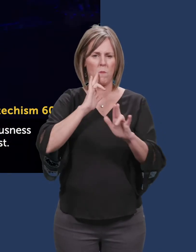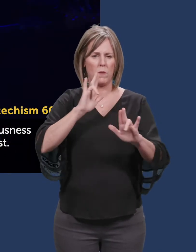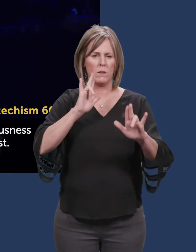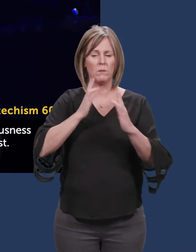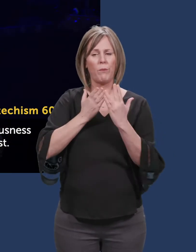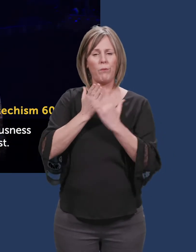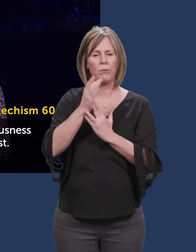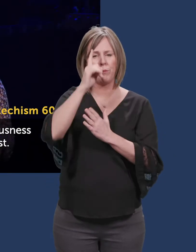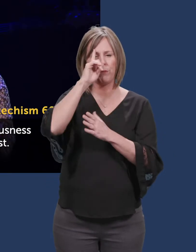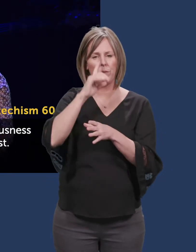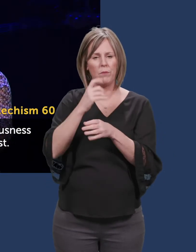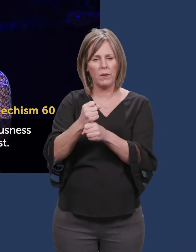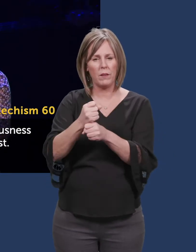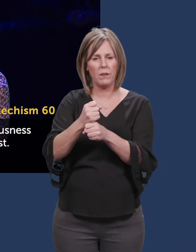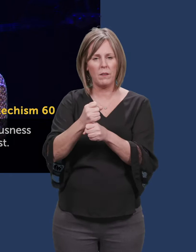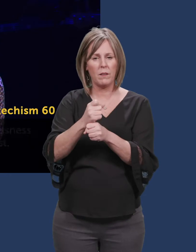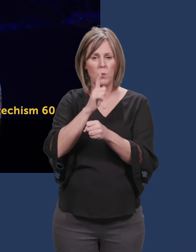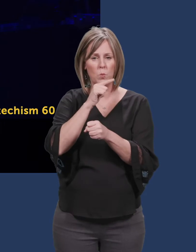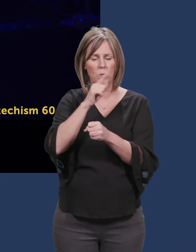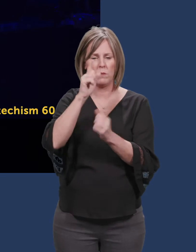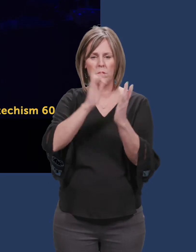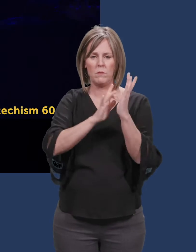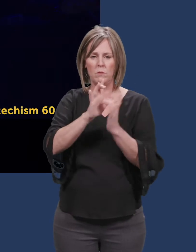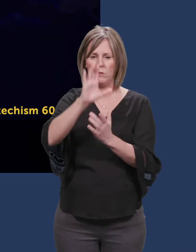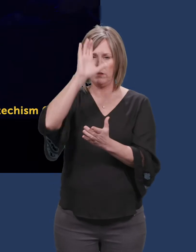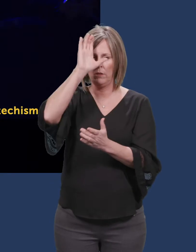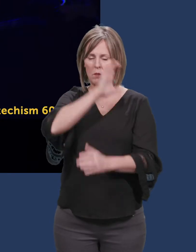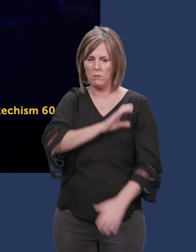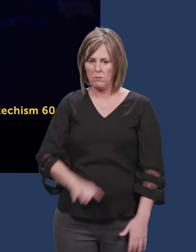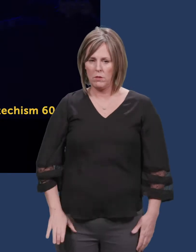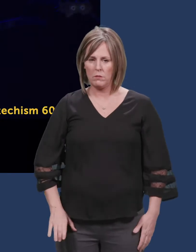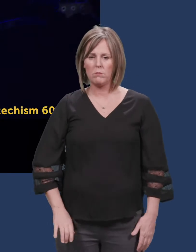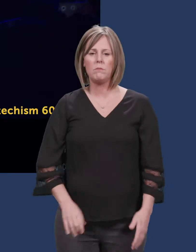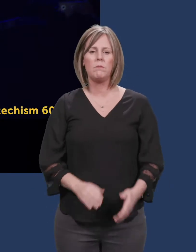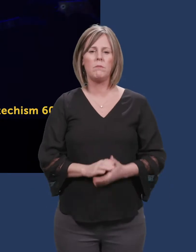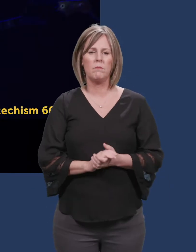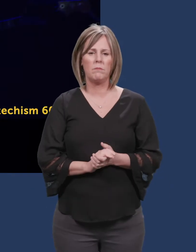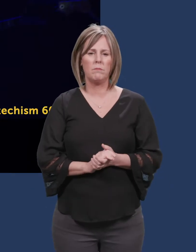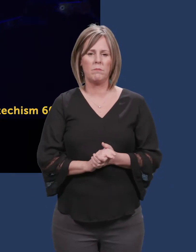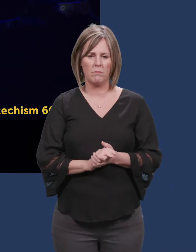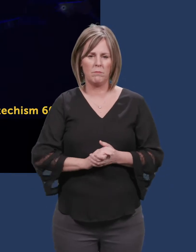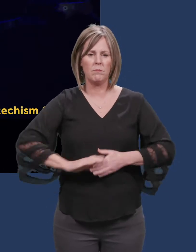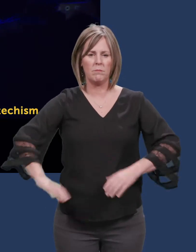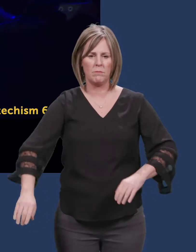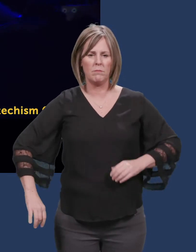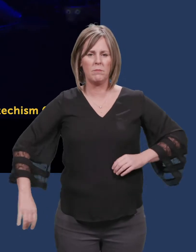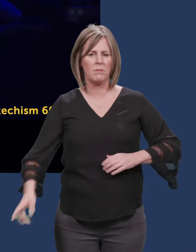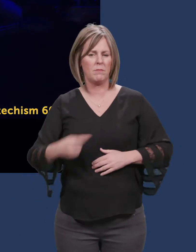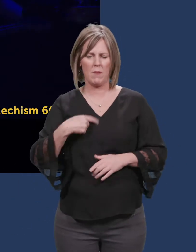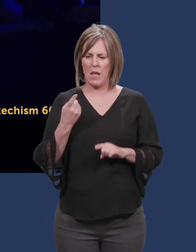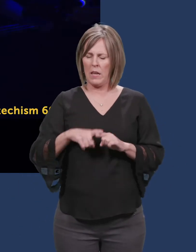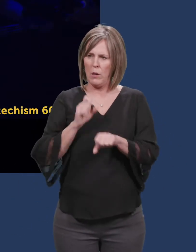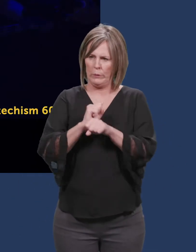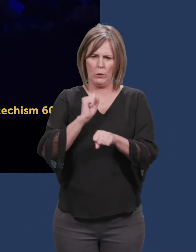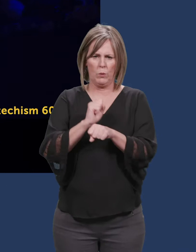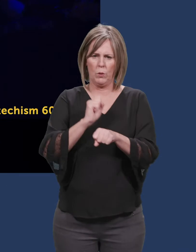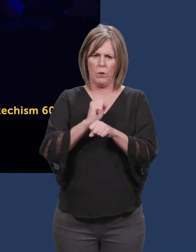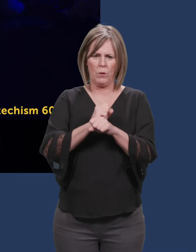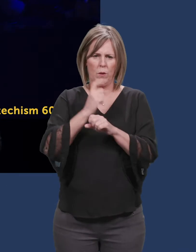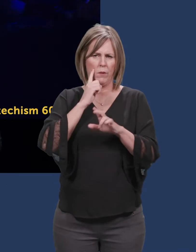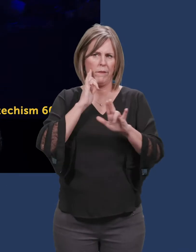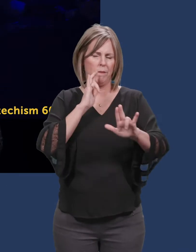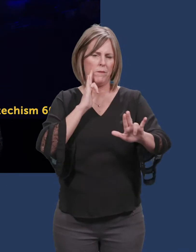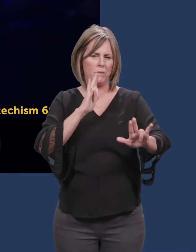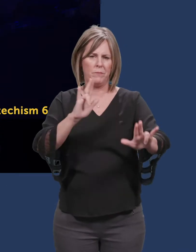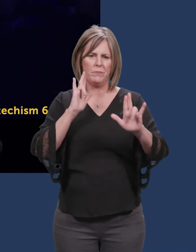through faith in Jesus Christ. There is nothing that I can do to make myself right before